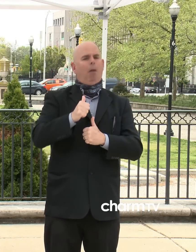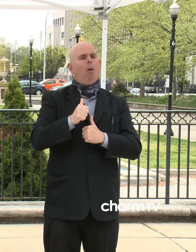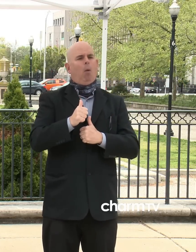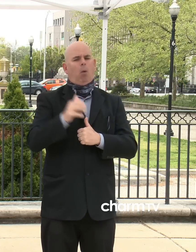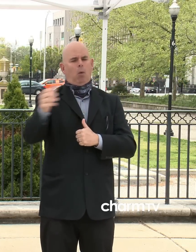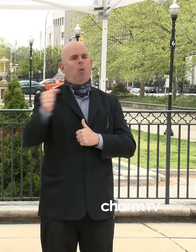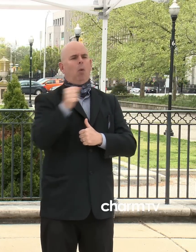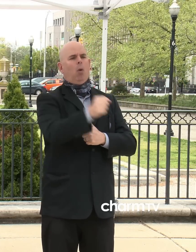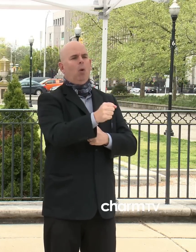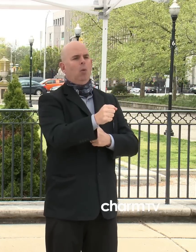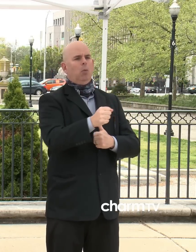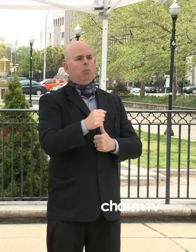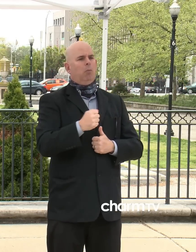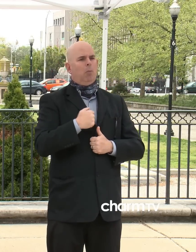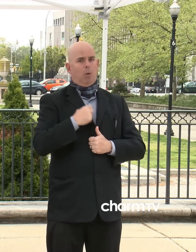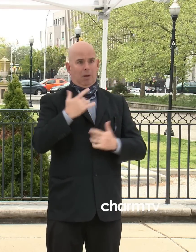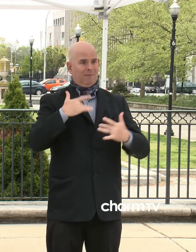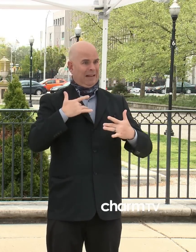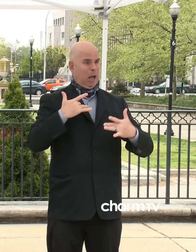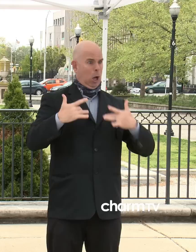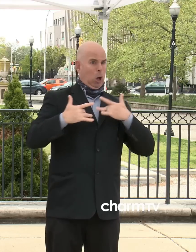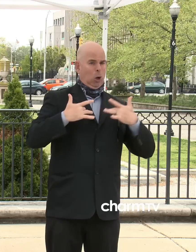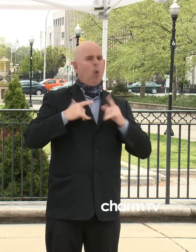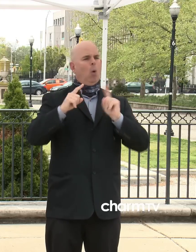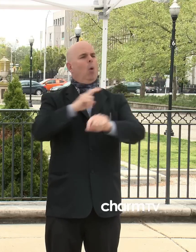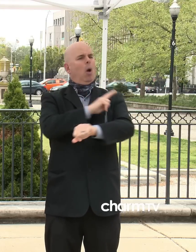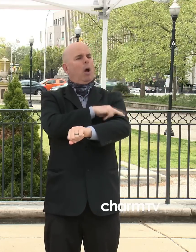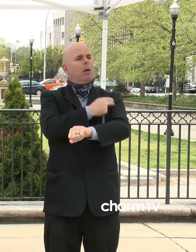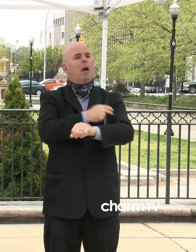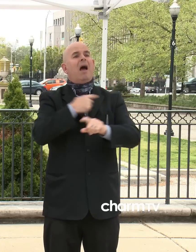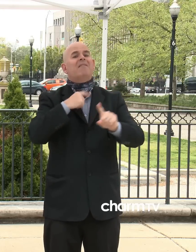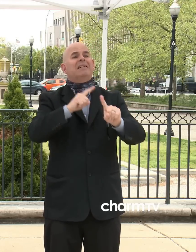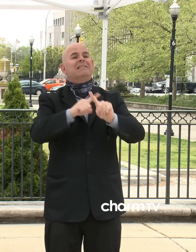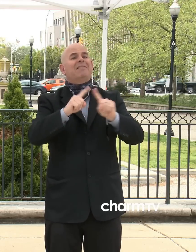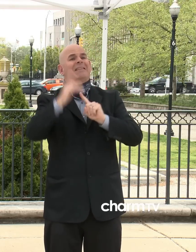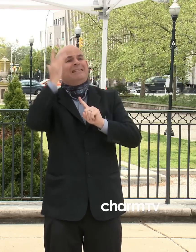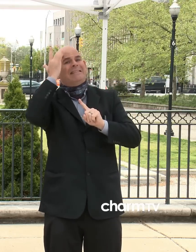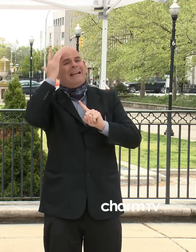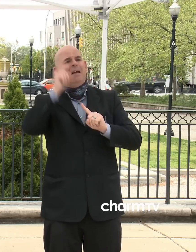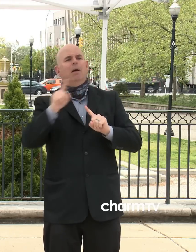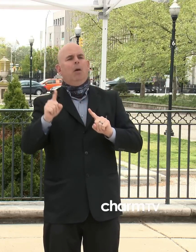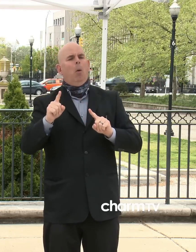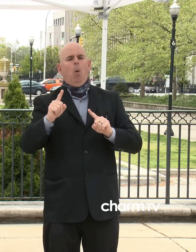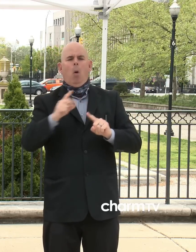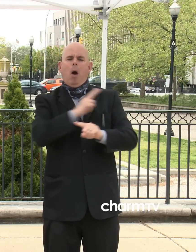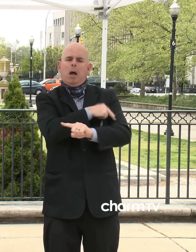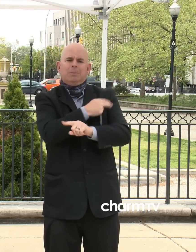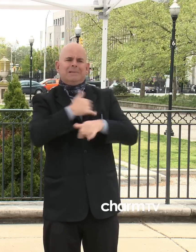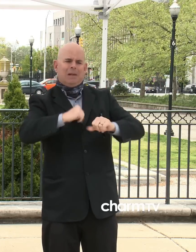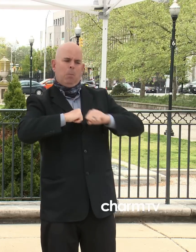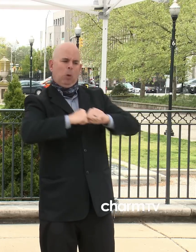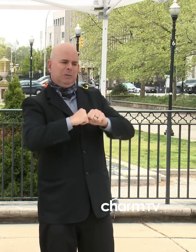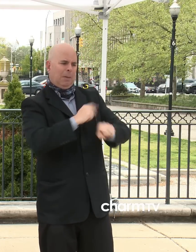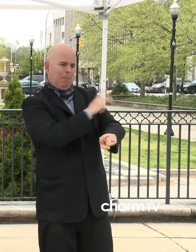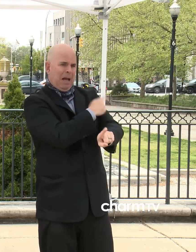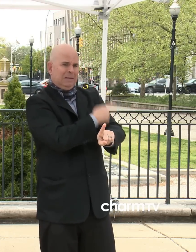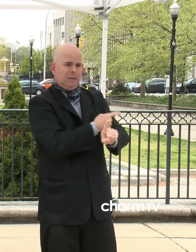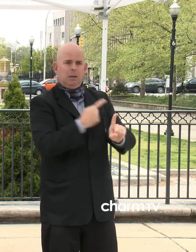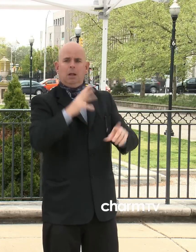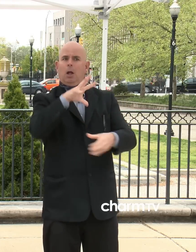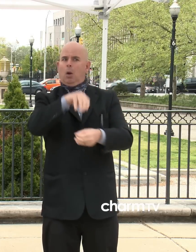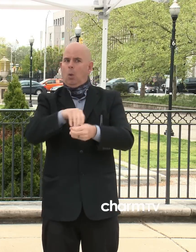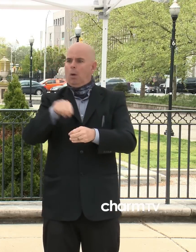being treated at a hospital with other sick patients, hospitals have taken precautions to protect patients, including isolation wards,